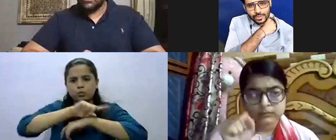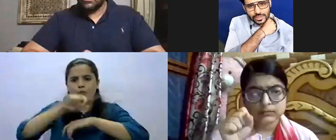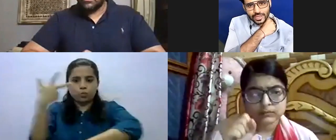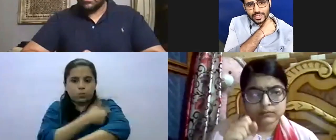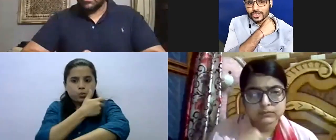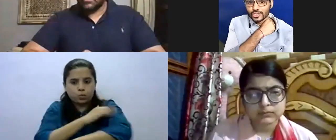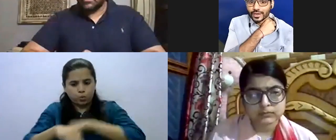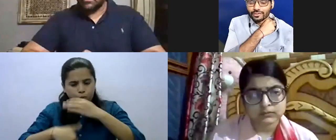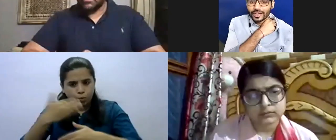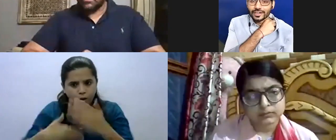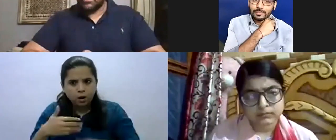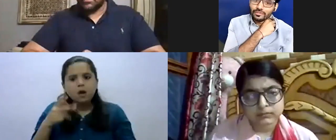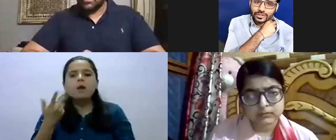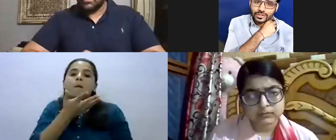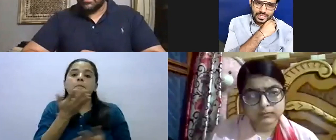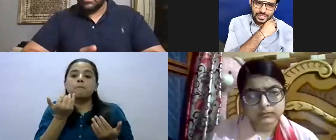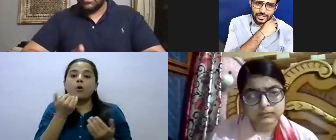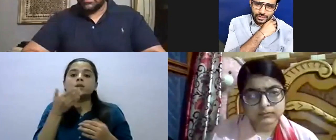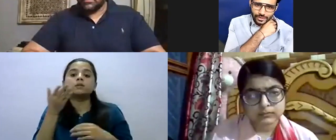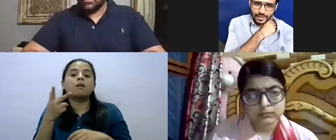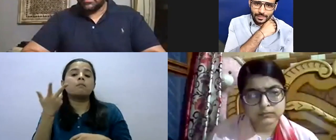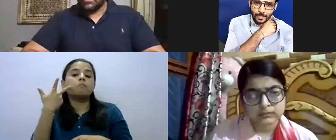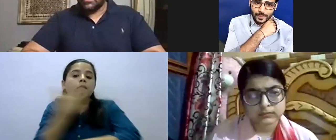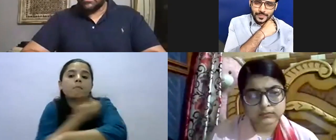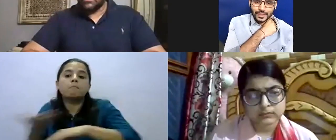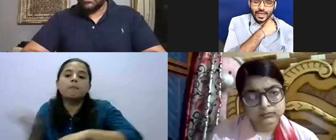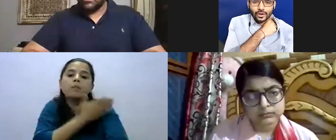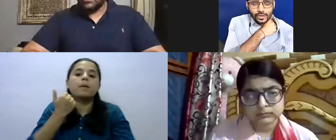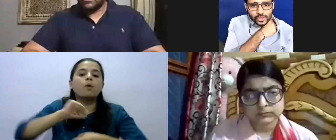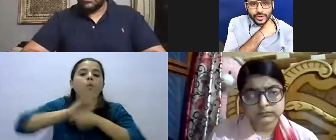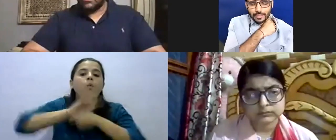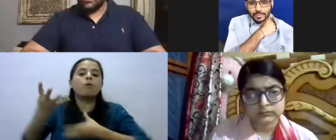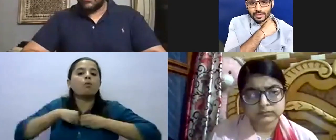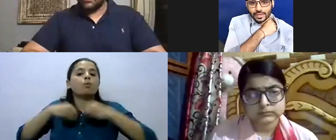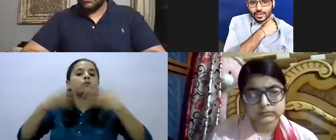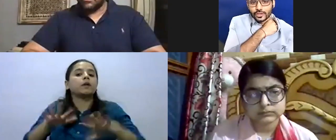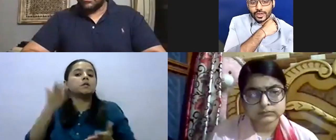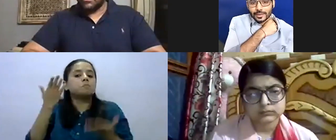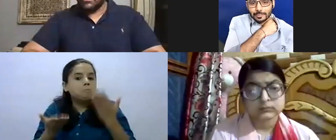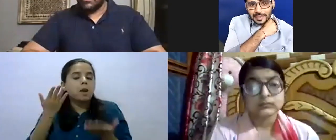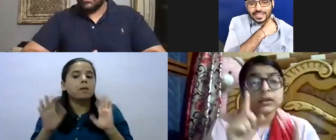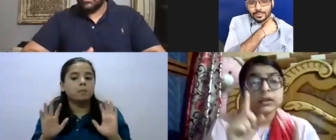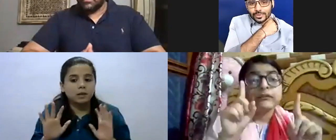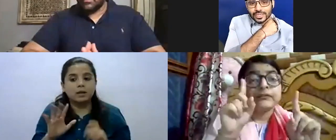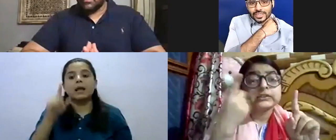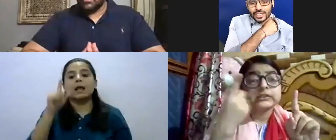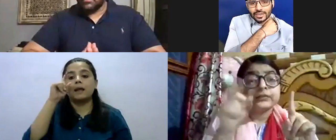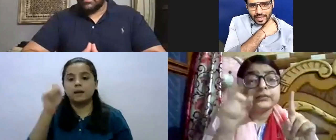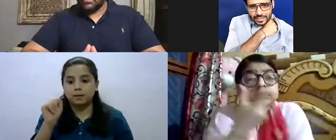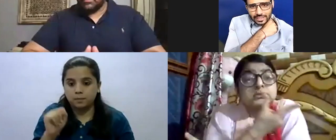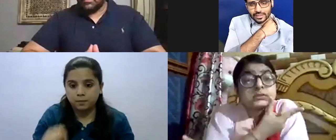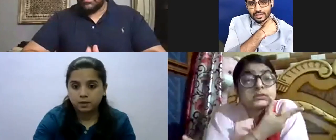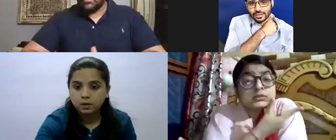there is a possibility that she got infected before the vaccination. All right. And also remember, your complete immunity